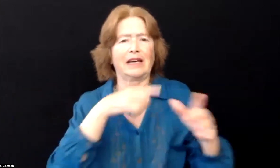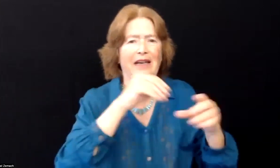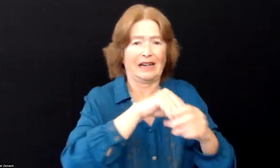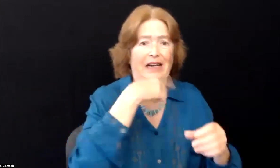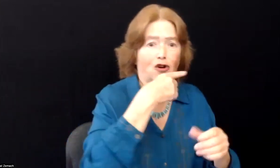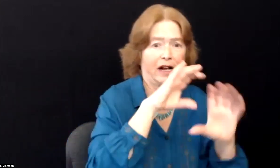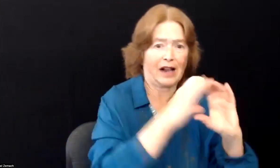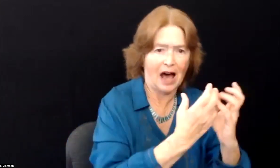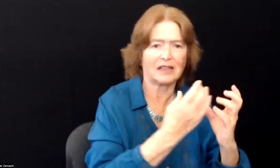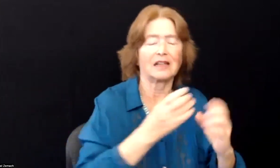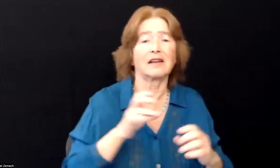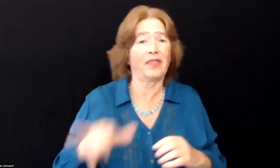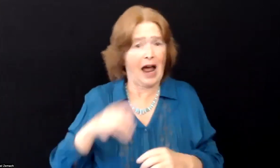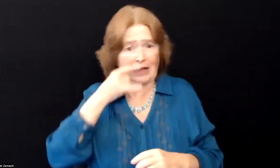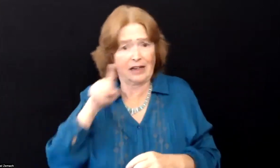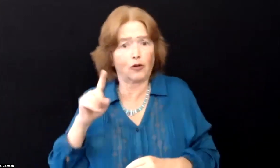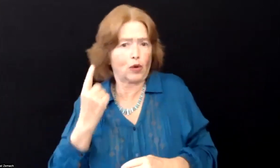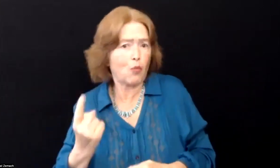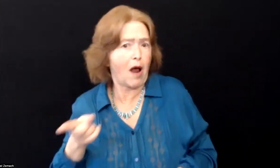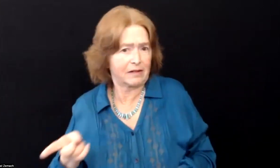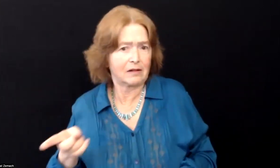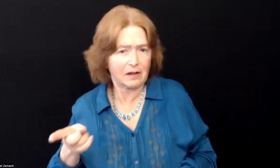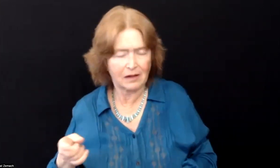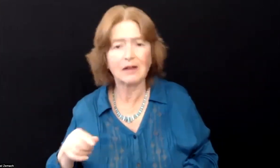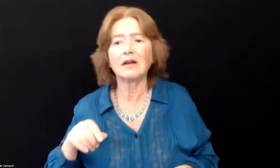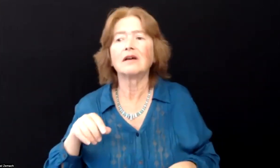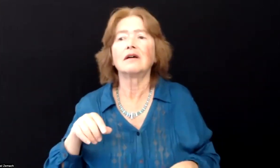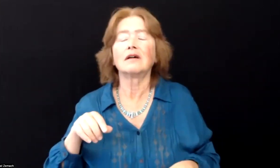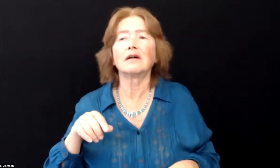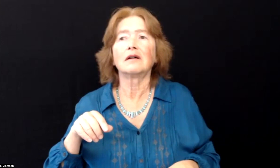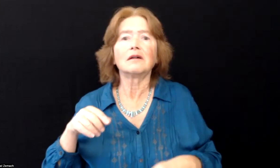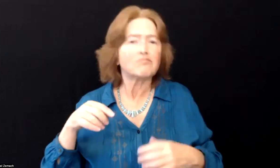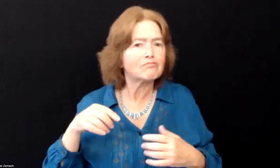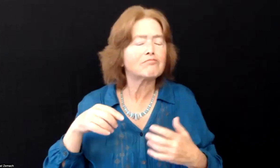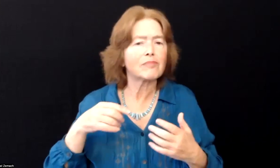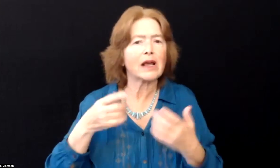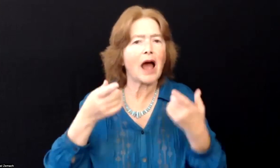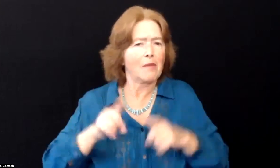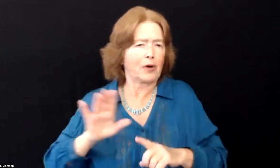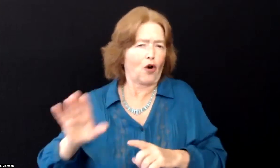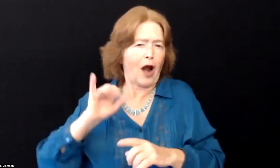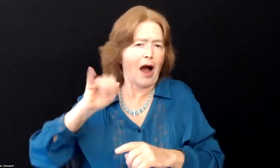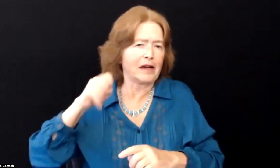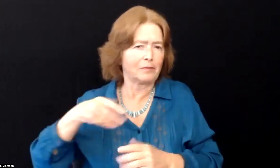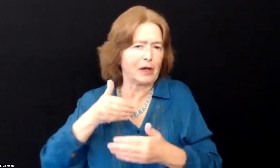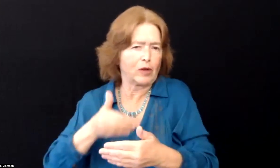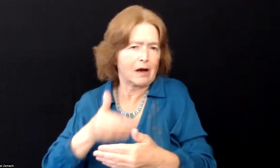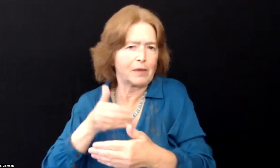being in the deaf class, they were just the only one student in a class full of hearing students. So that one girl